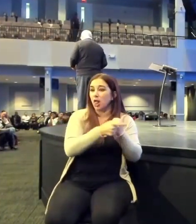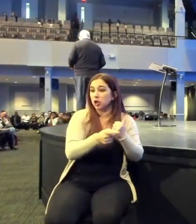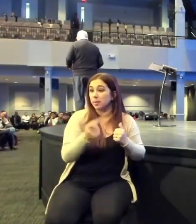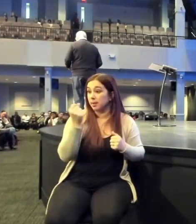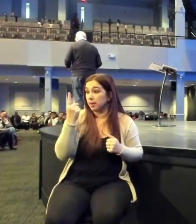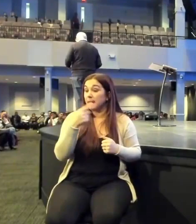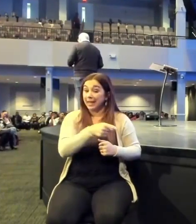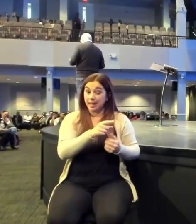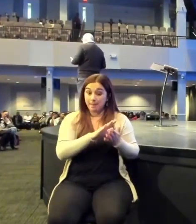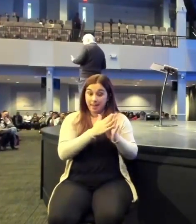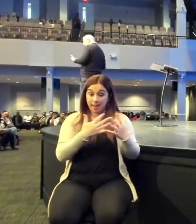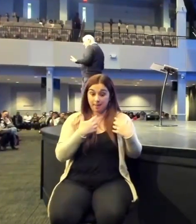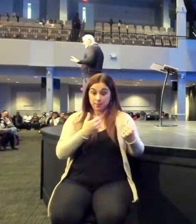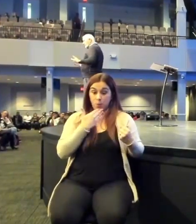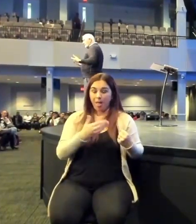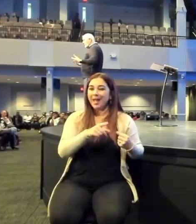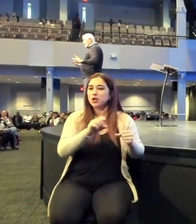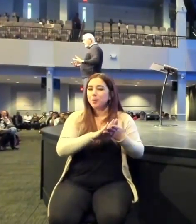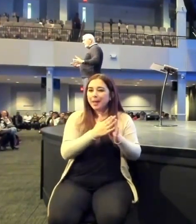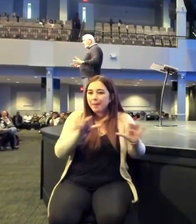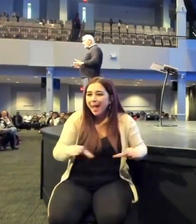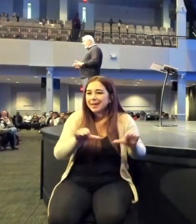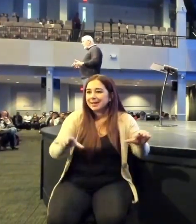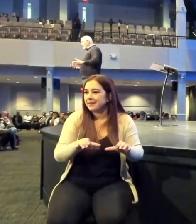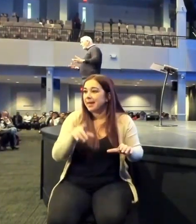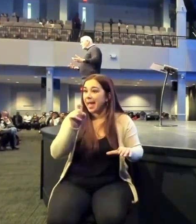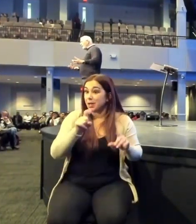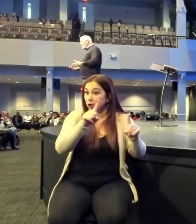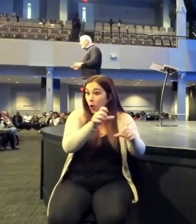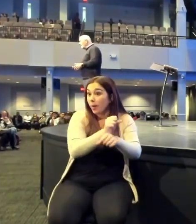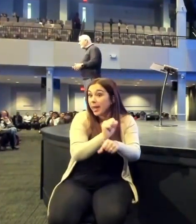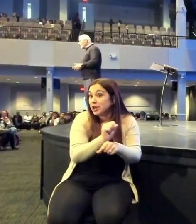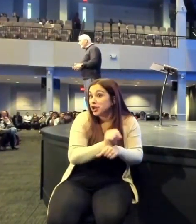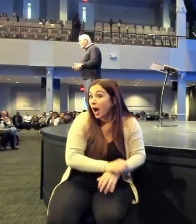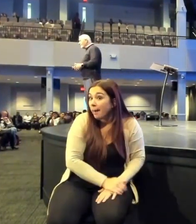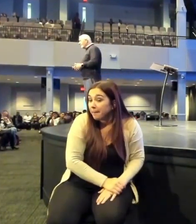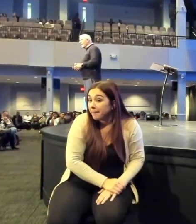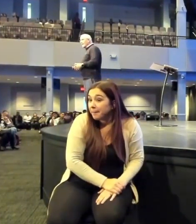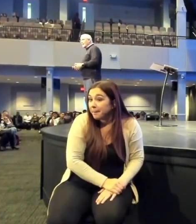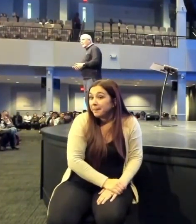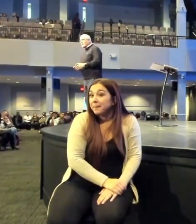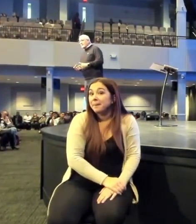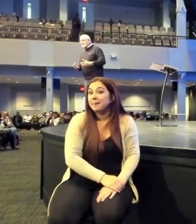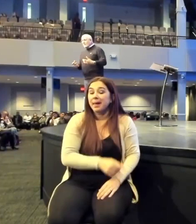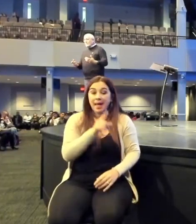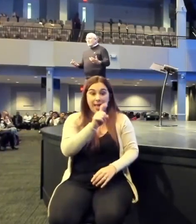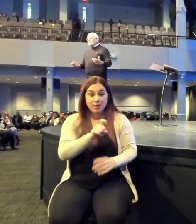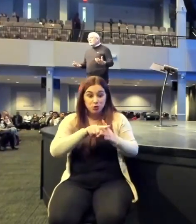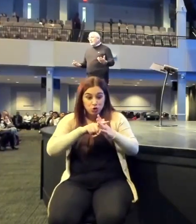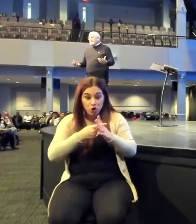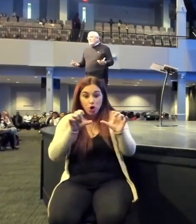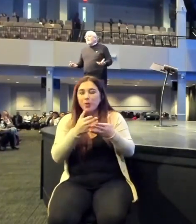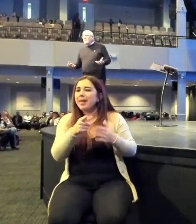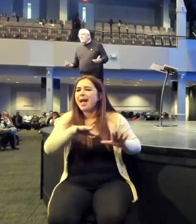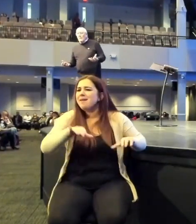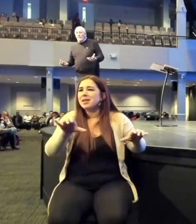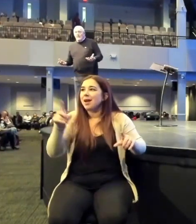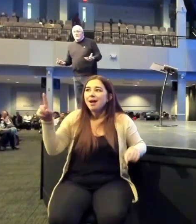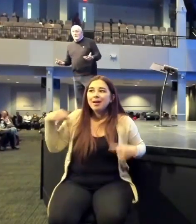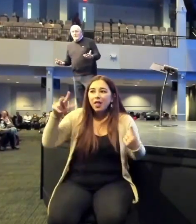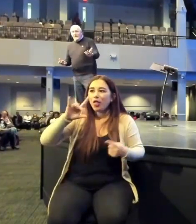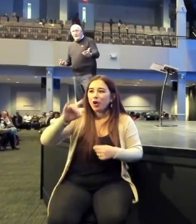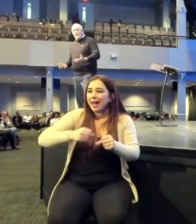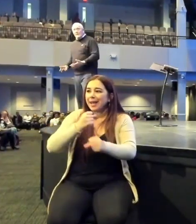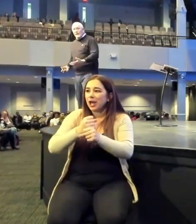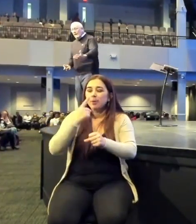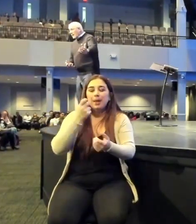well, he's got to get active. He's got to go get a job. Okay? He's got to start doing things that he hadn't done before